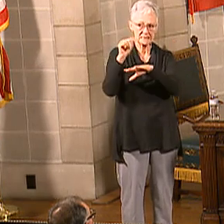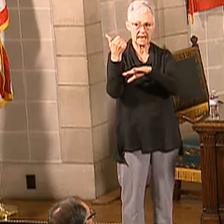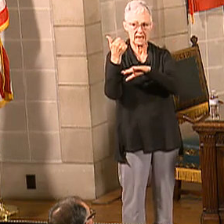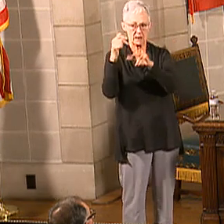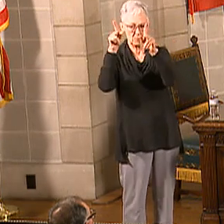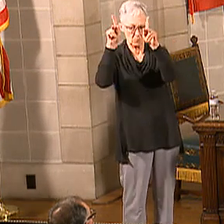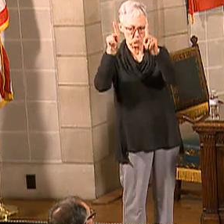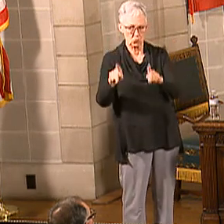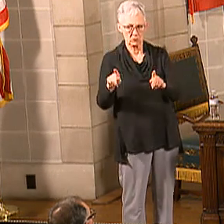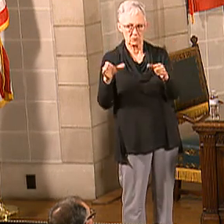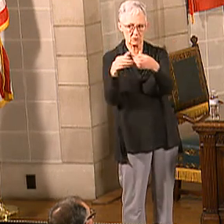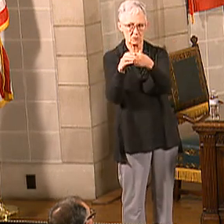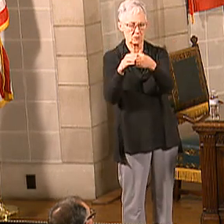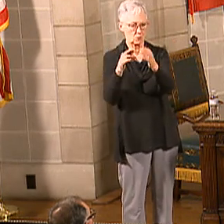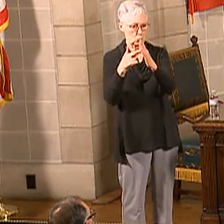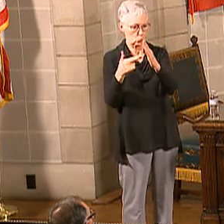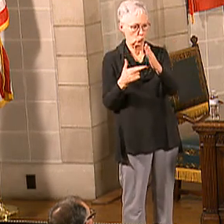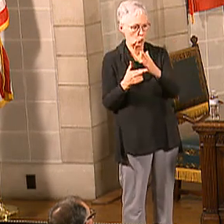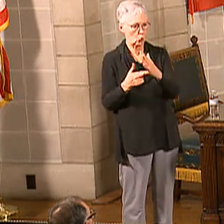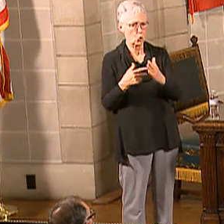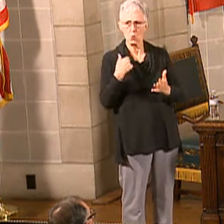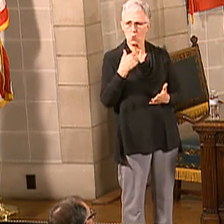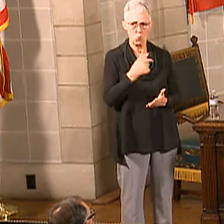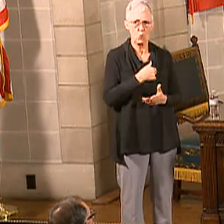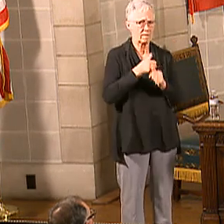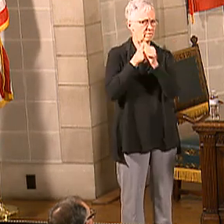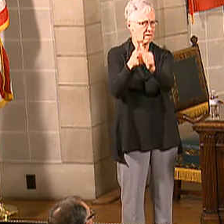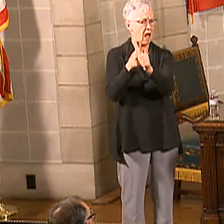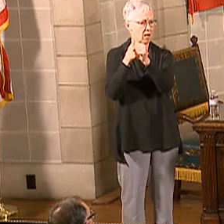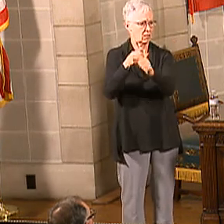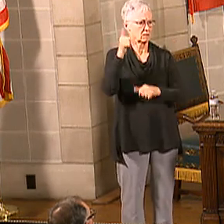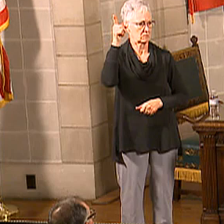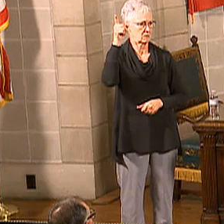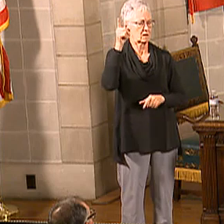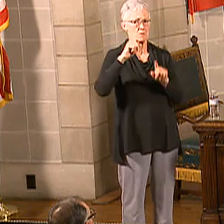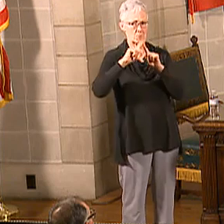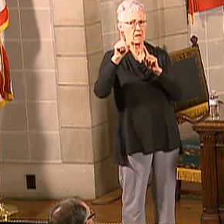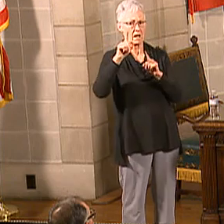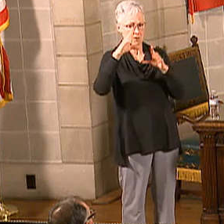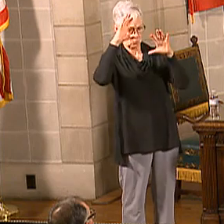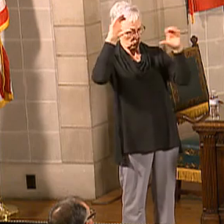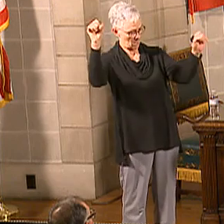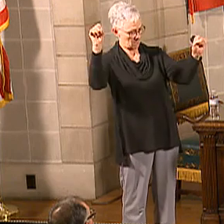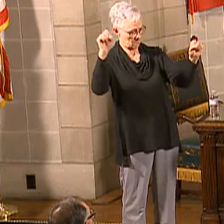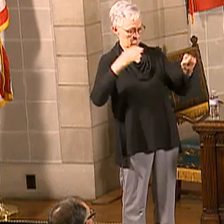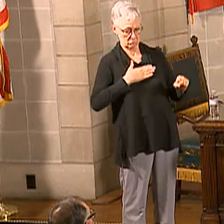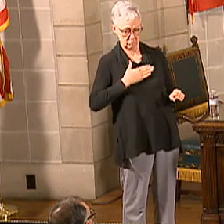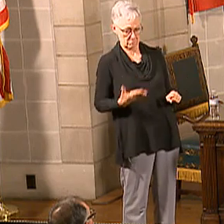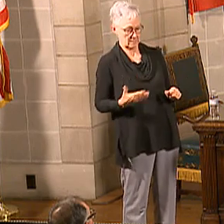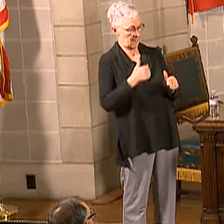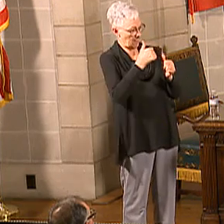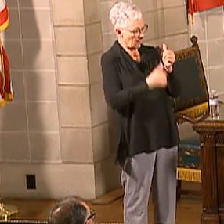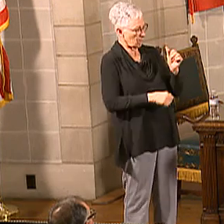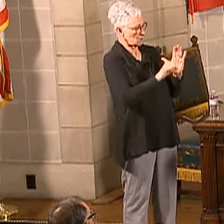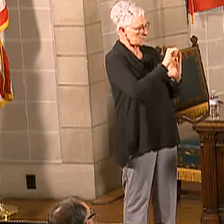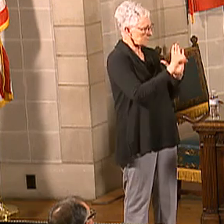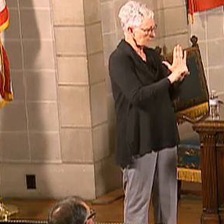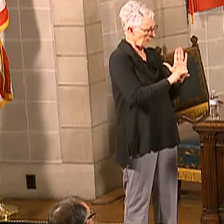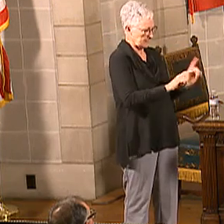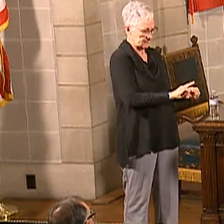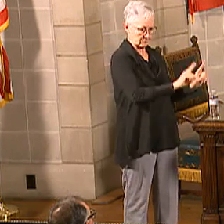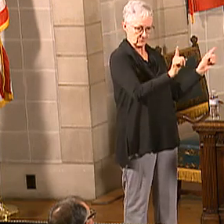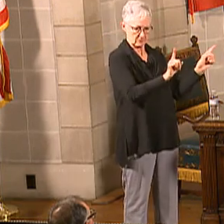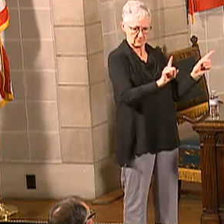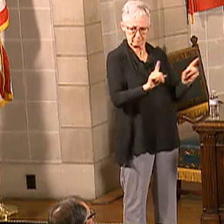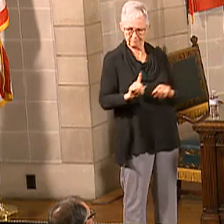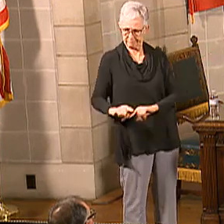He extended to 30 days. We're continuing to follow that. But the president has also said that every state is different, and every state should tailor their